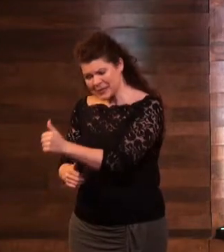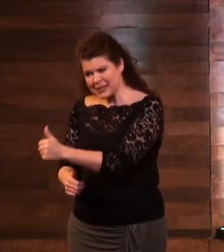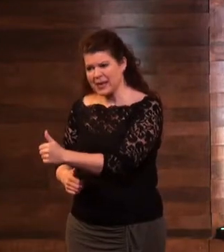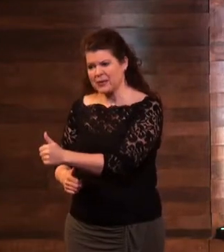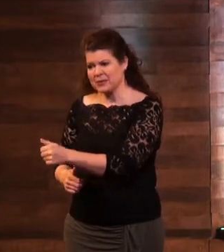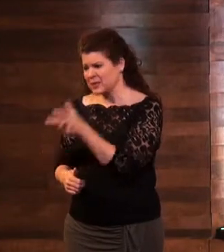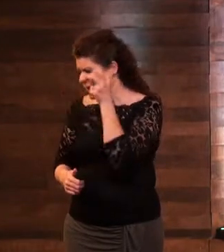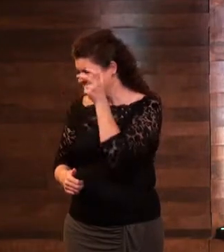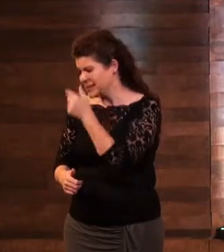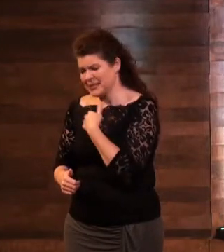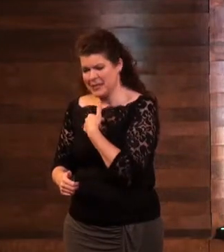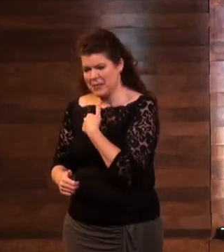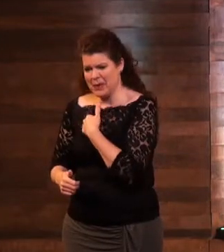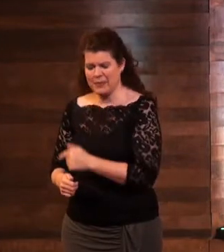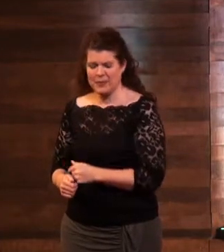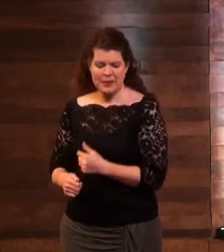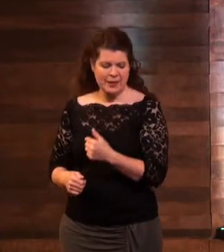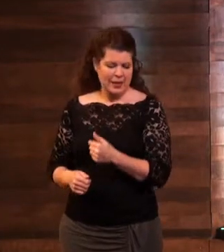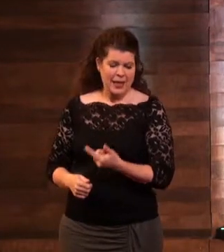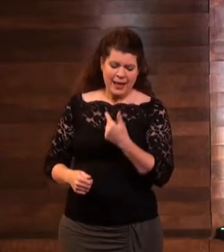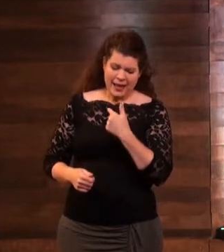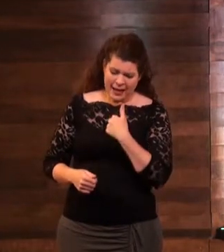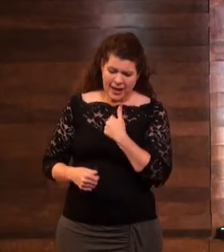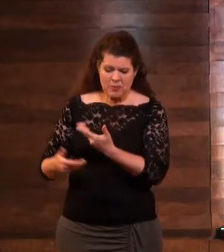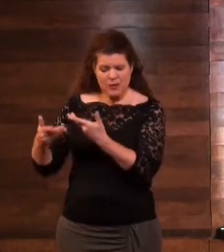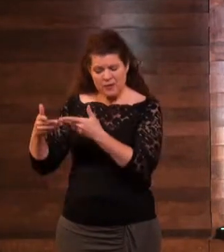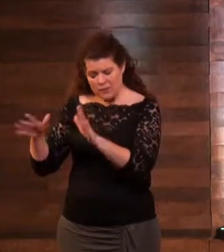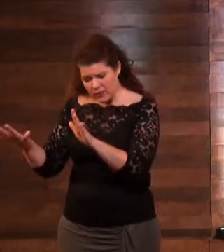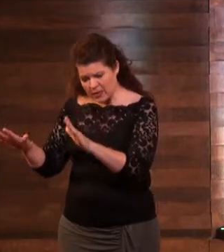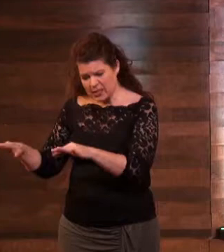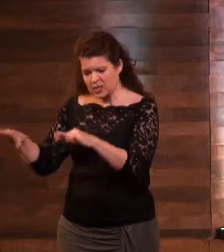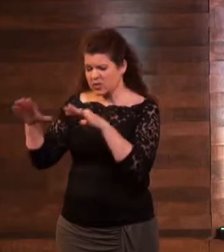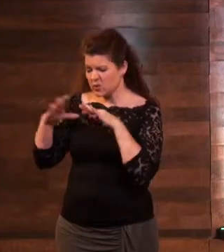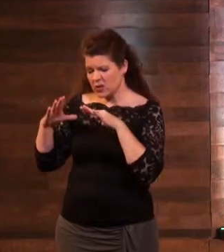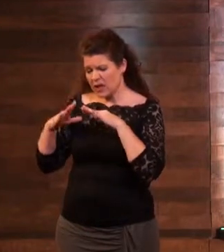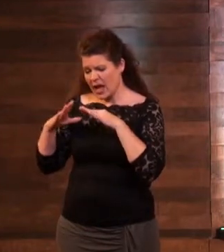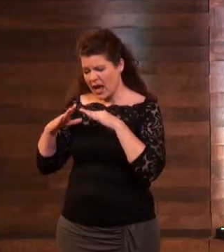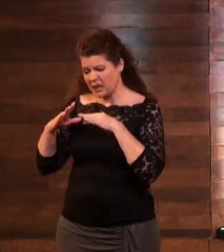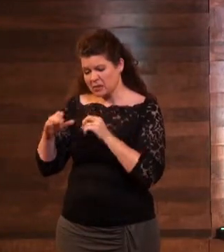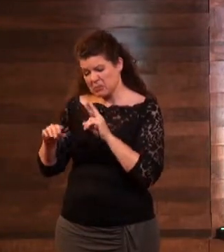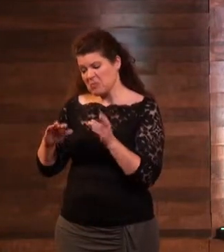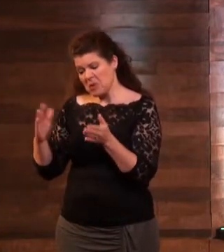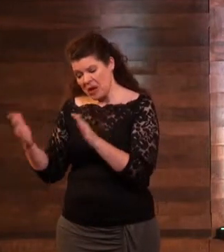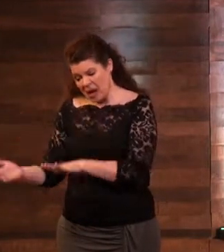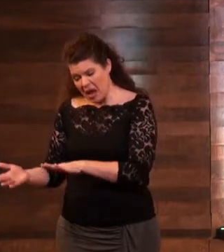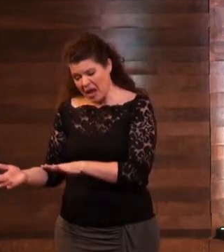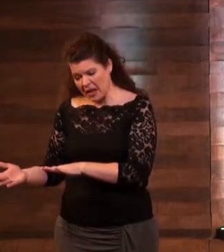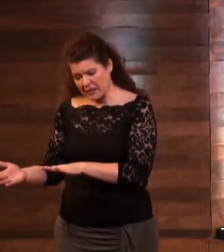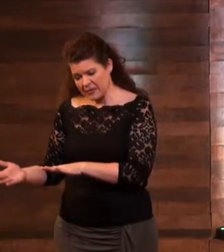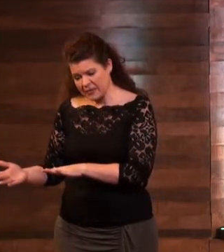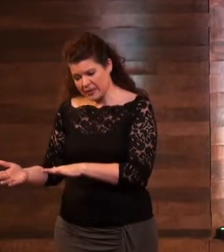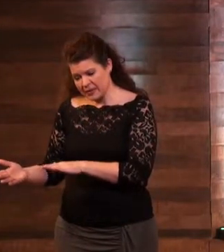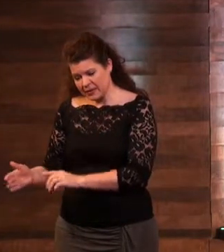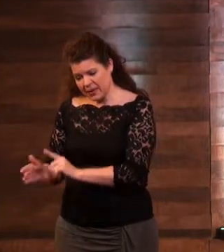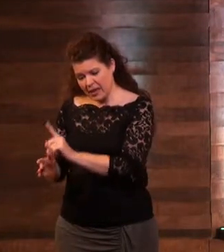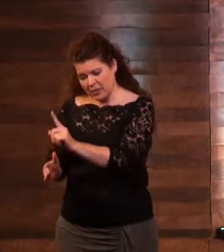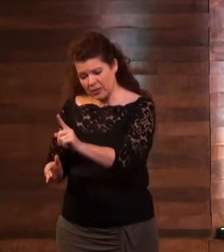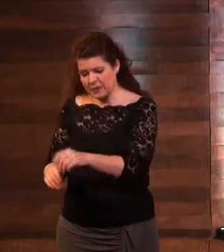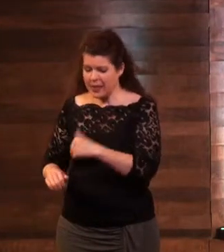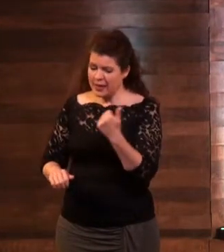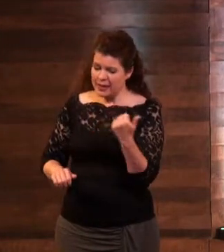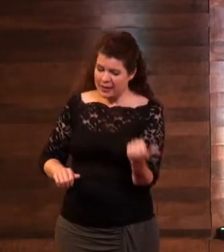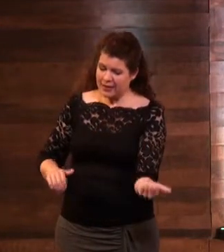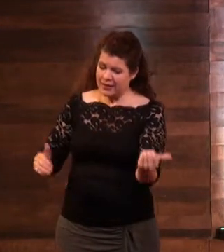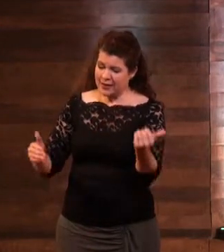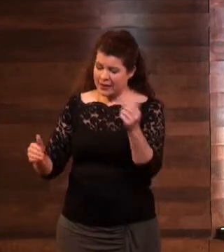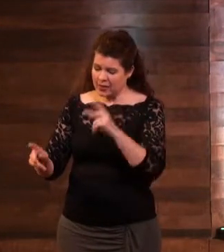eventually, I'm going to move on or retire or die, and someone else is going to step in and fill